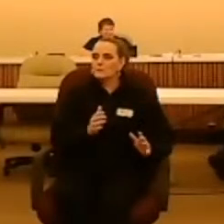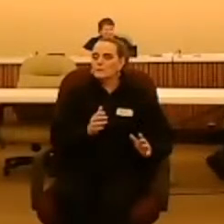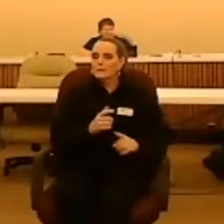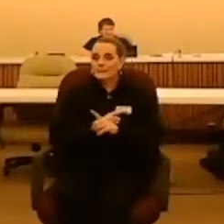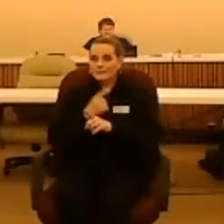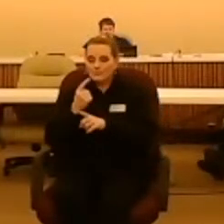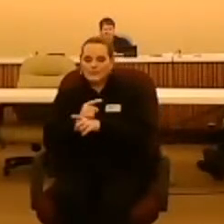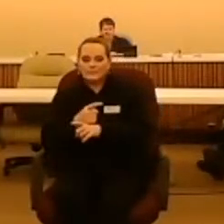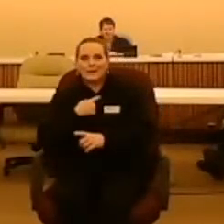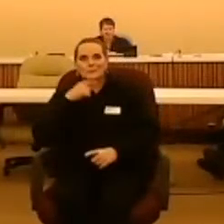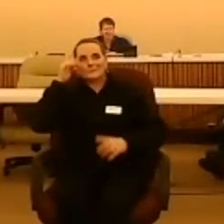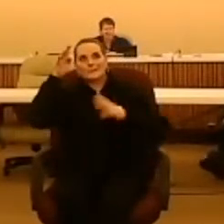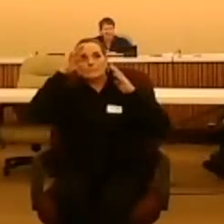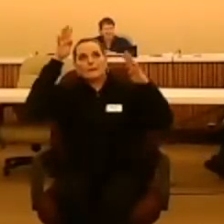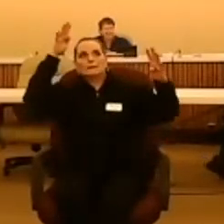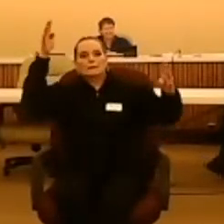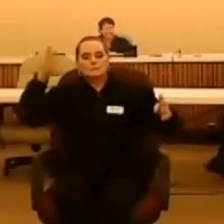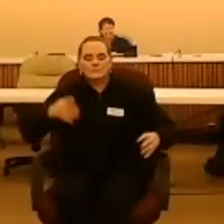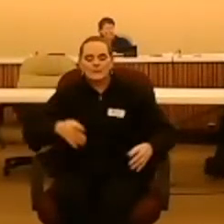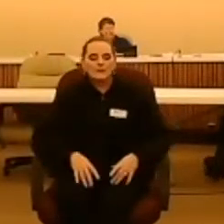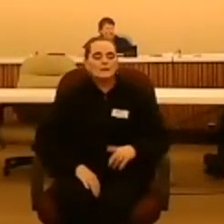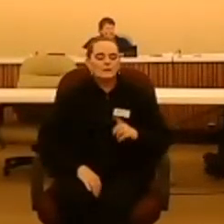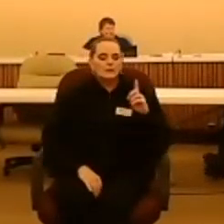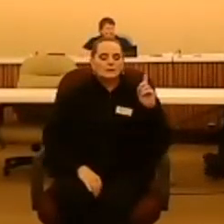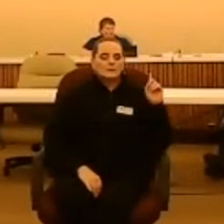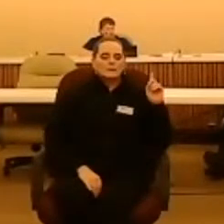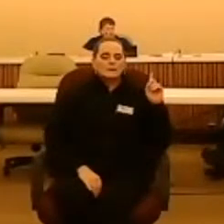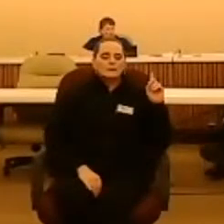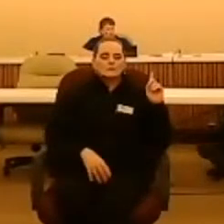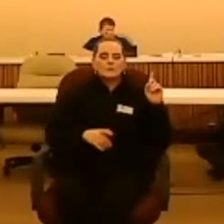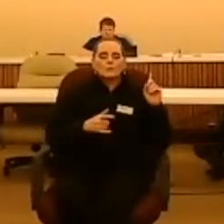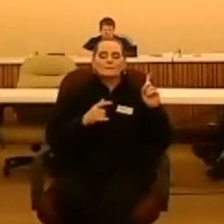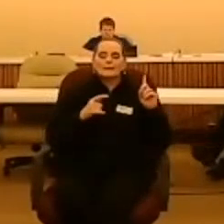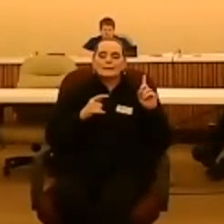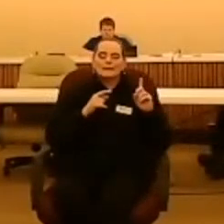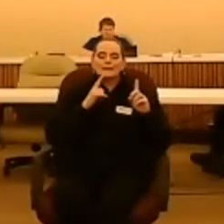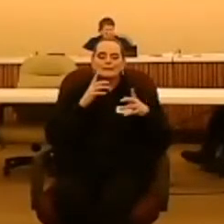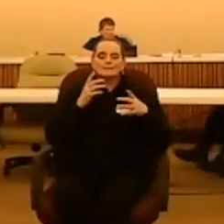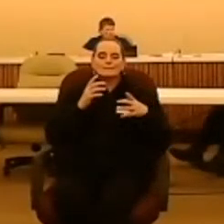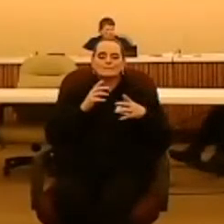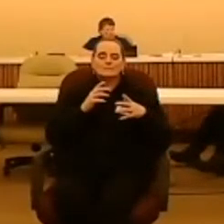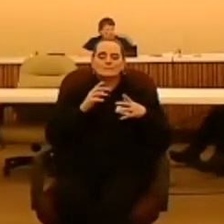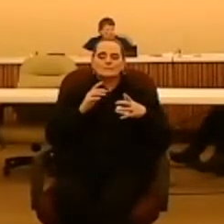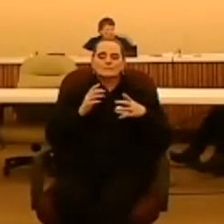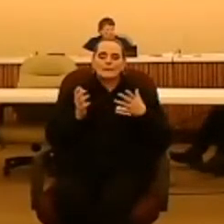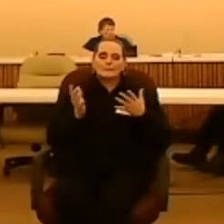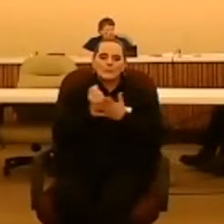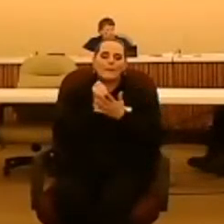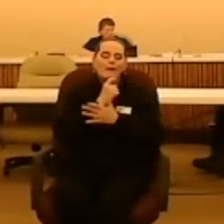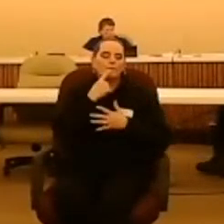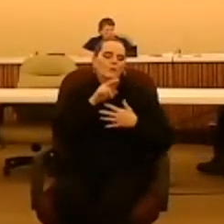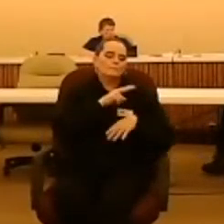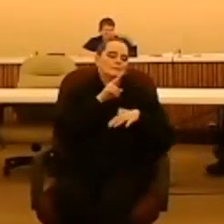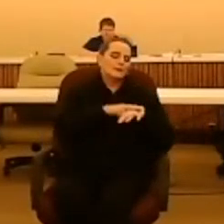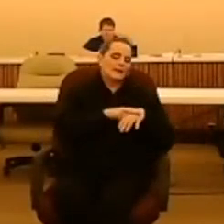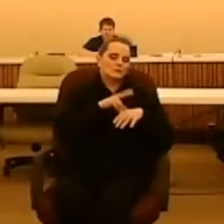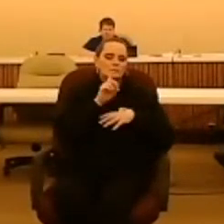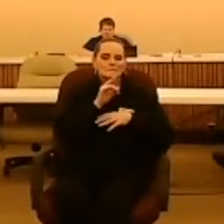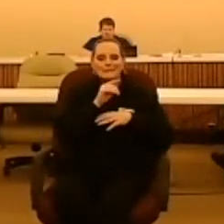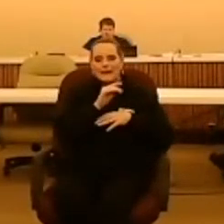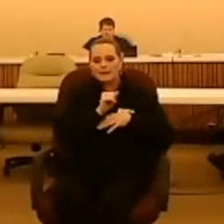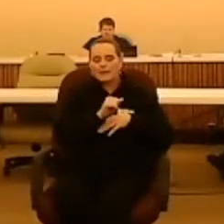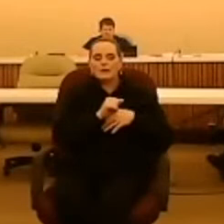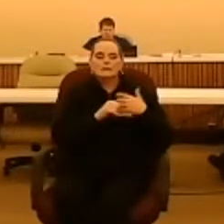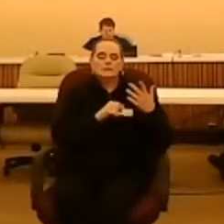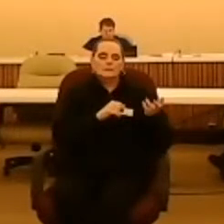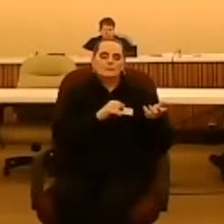went along. It sounded good. So it's compiled from national data. They basically